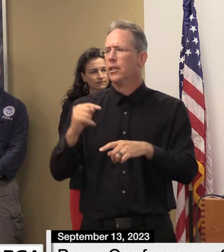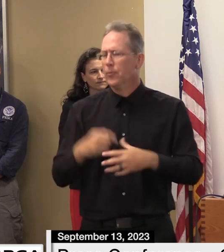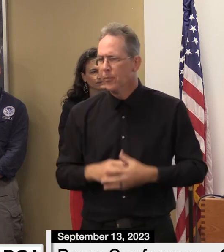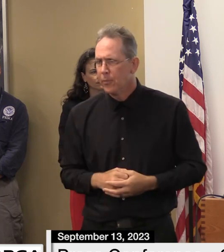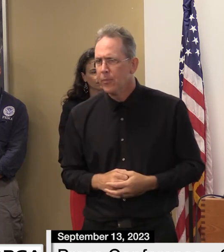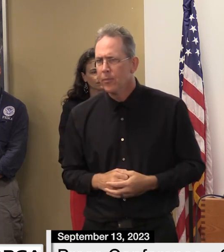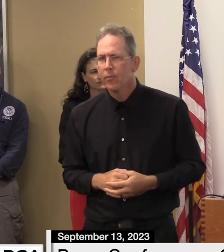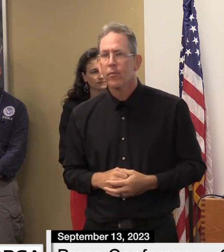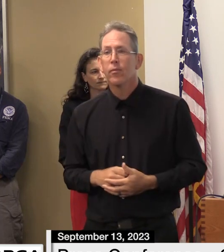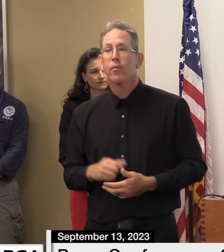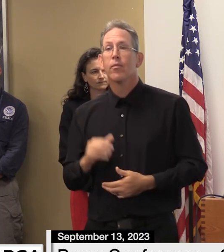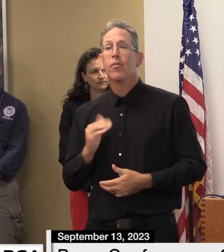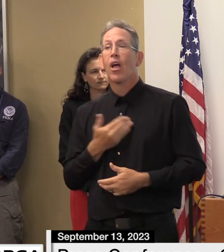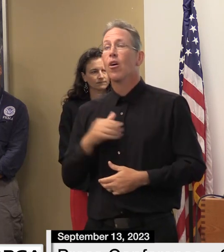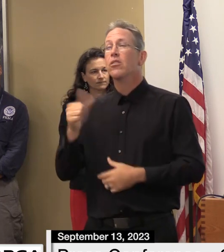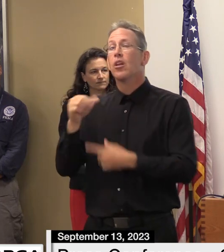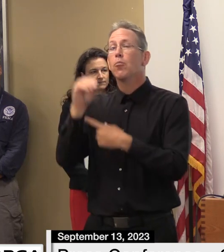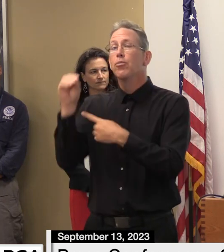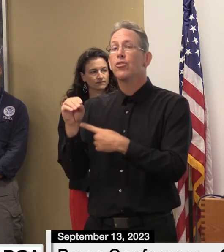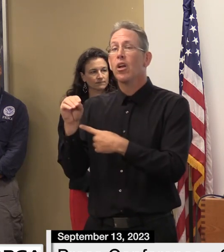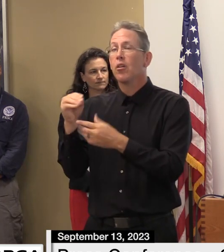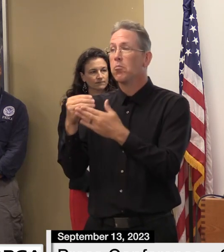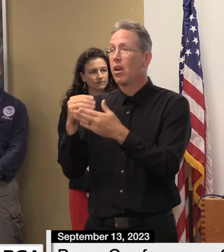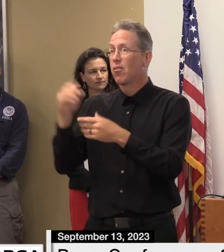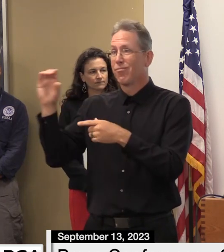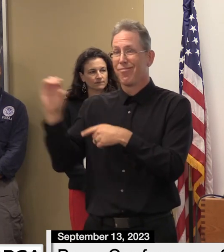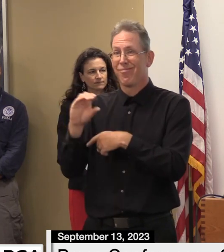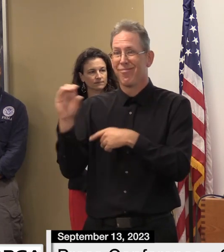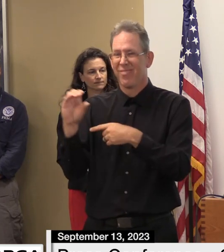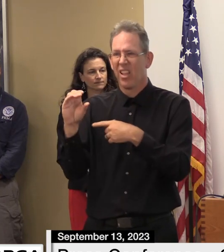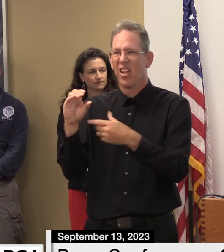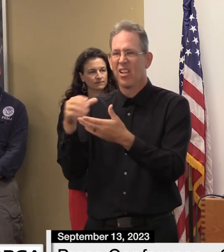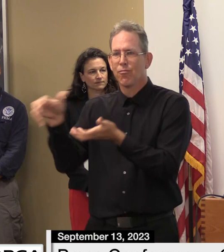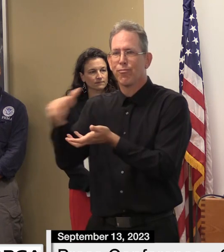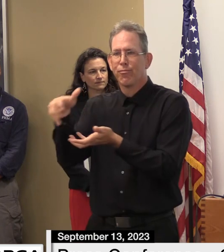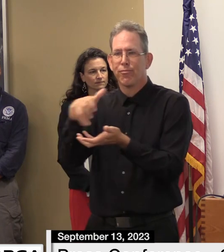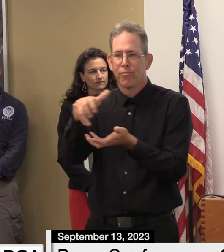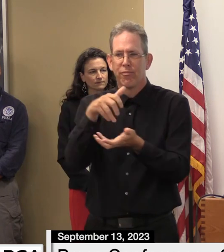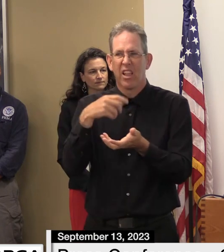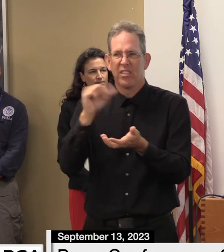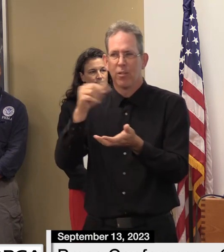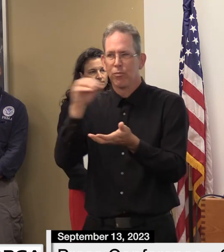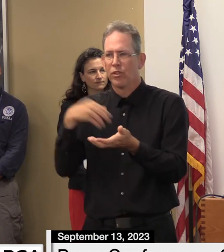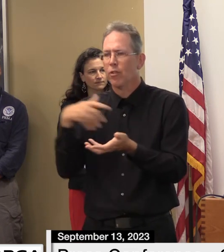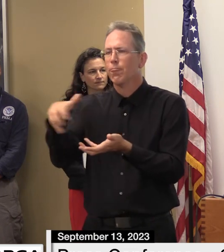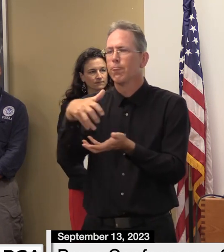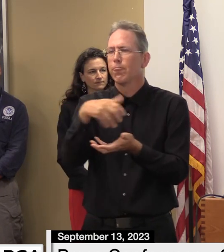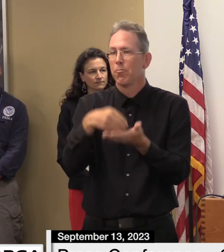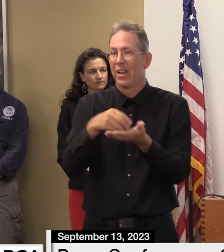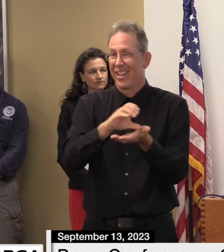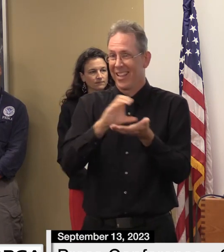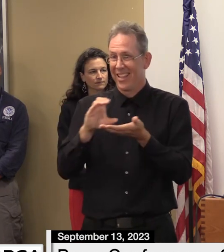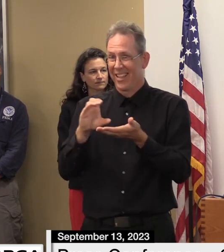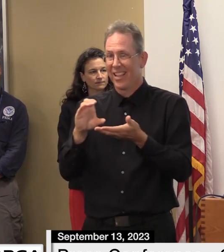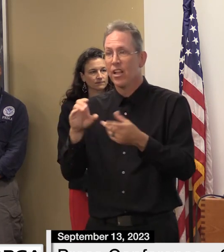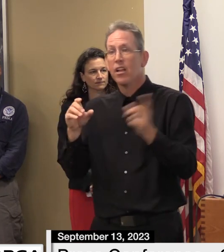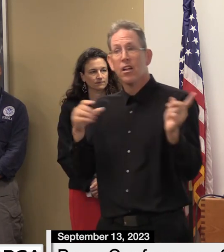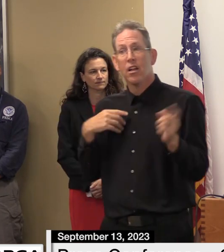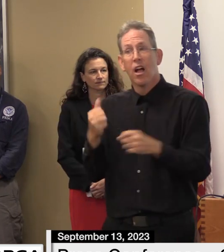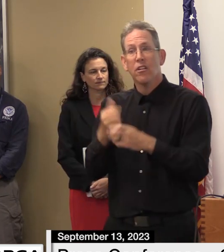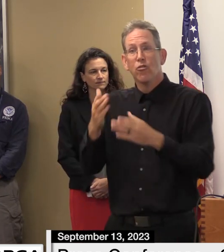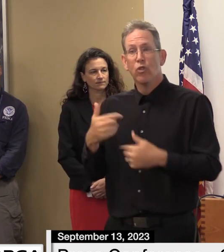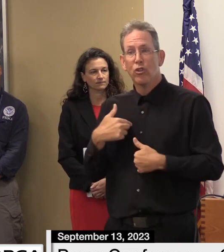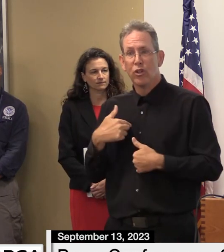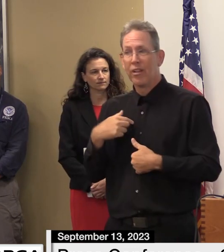in Vermont program. This is a program that the legislature established that allows the treasurer to invest up to 10% of the state's cash